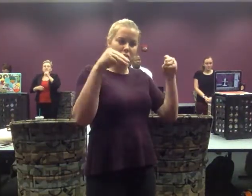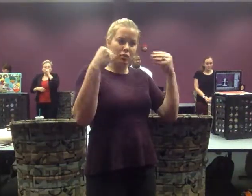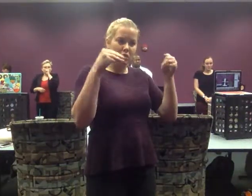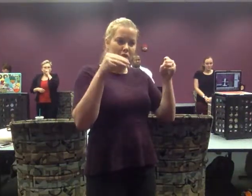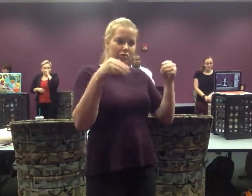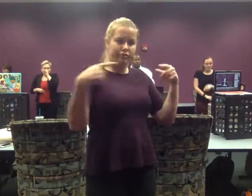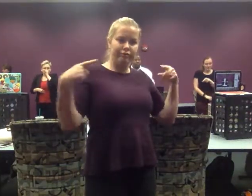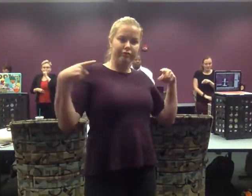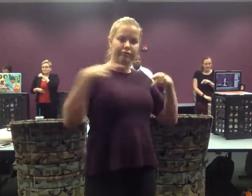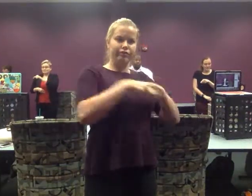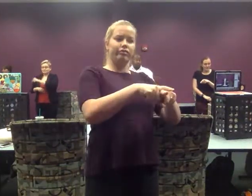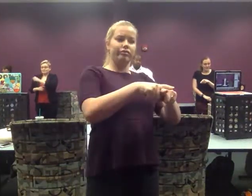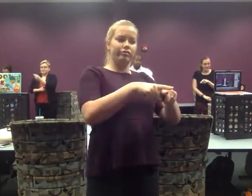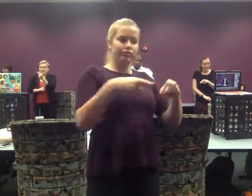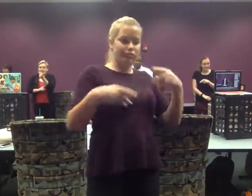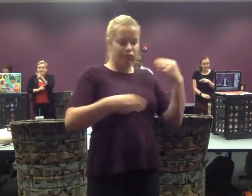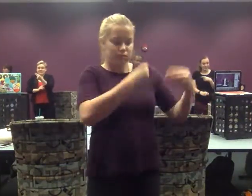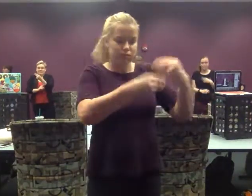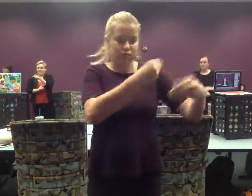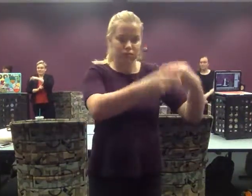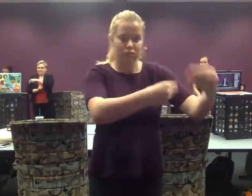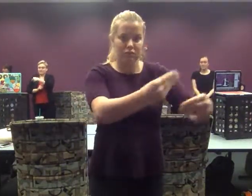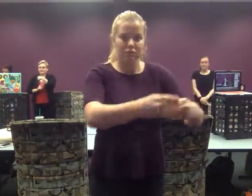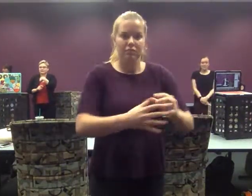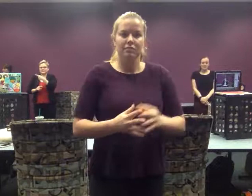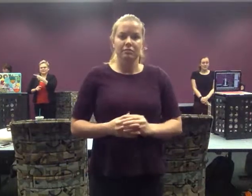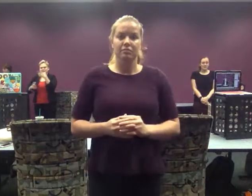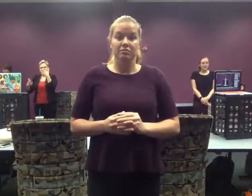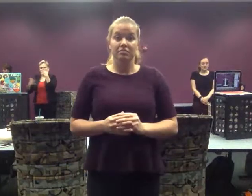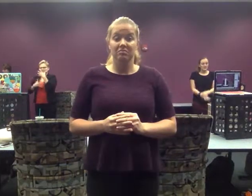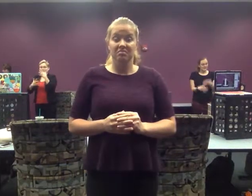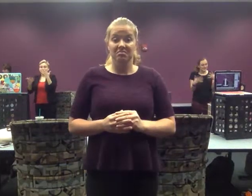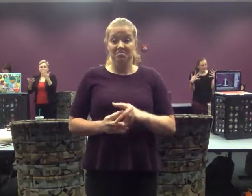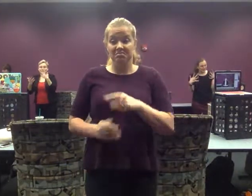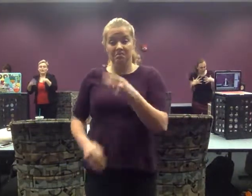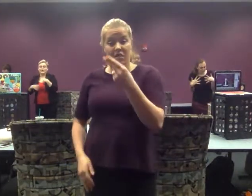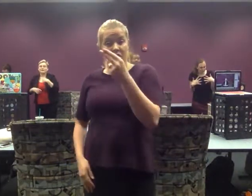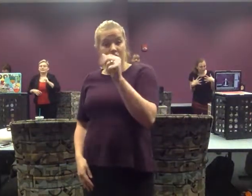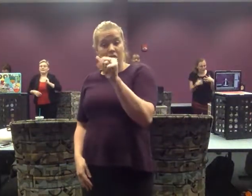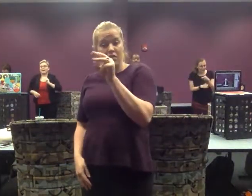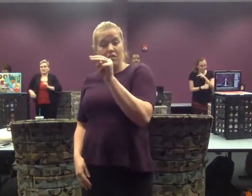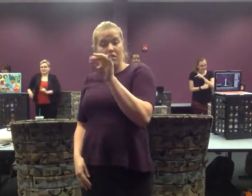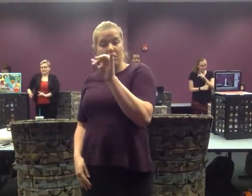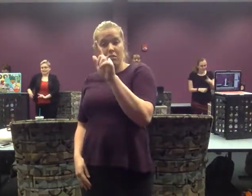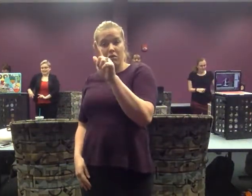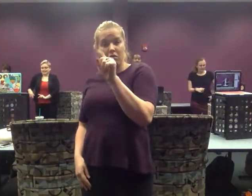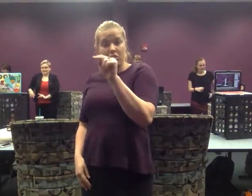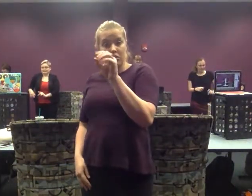Hamilton was afraid of what he called king mob, meaning ordinary